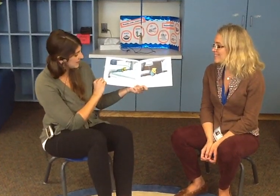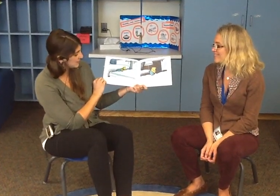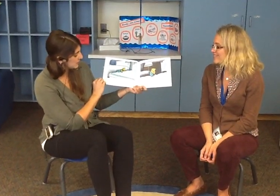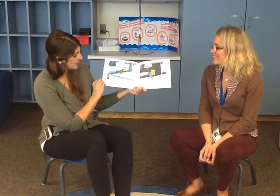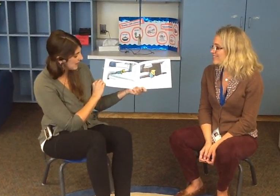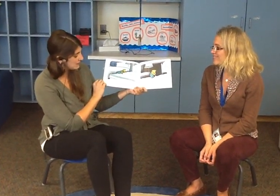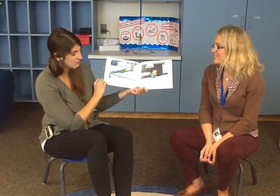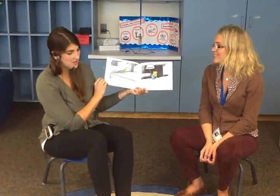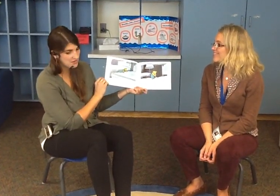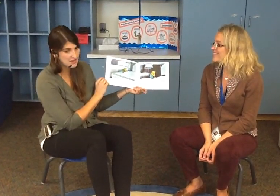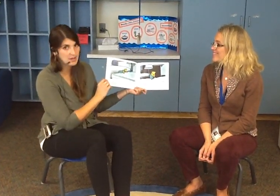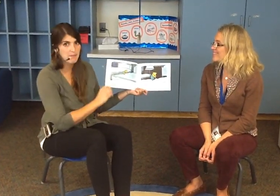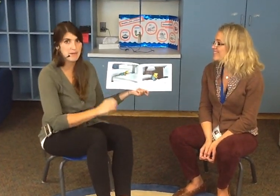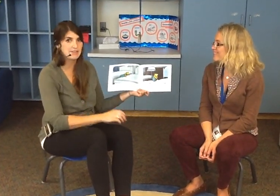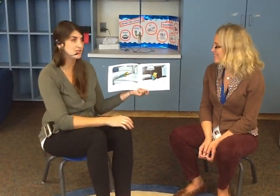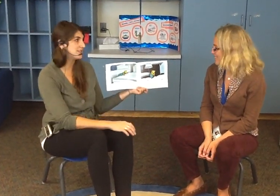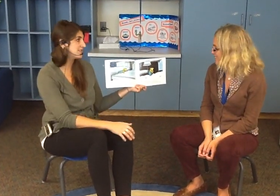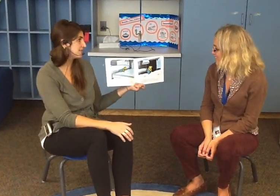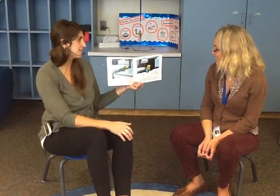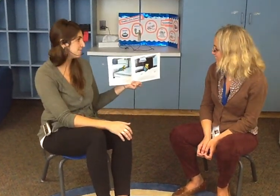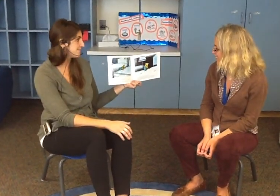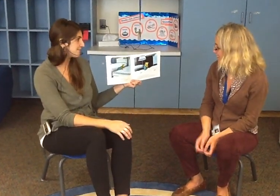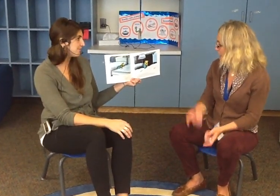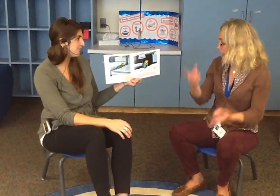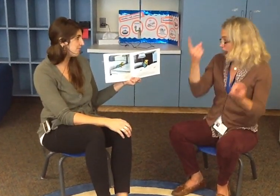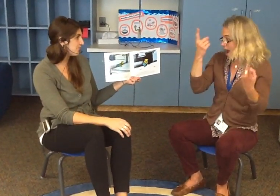he crawled onto a large, thick mattress.